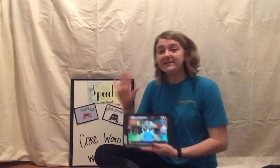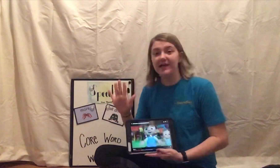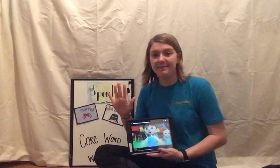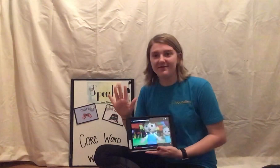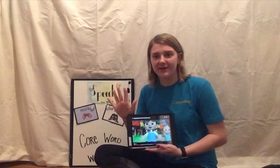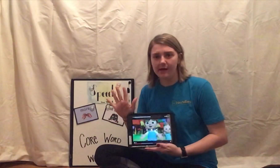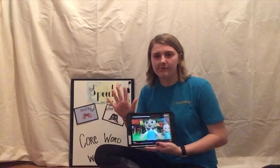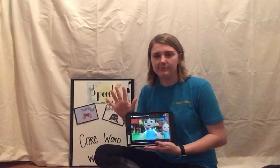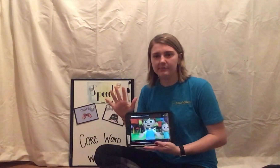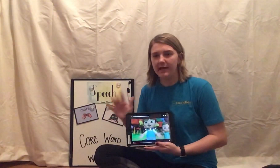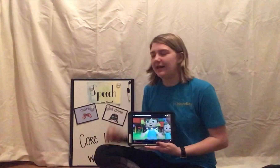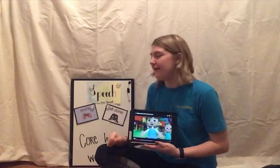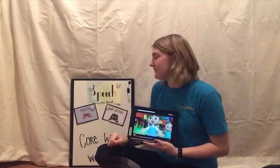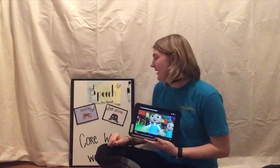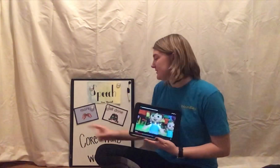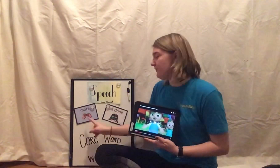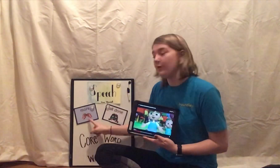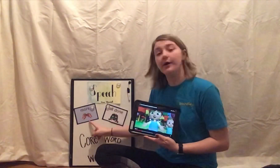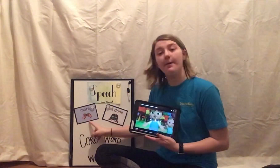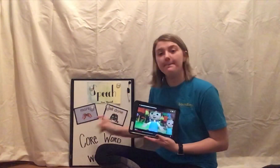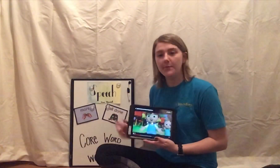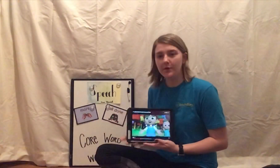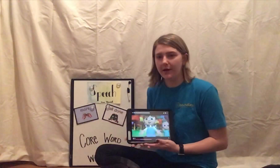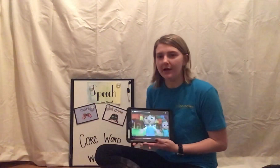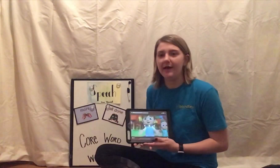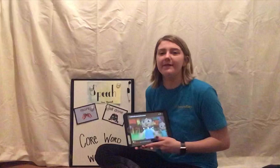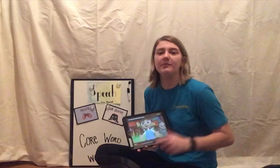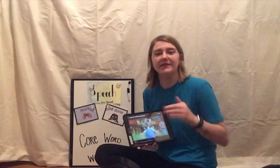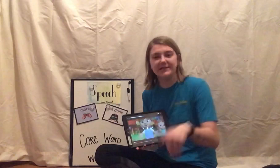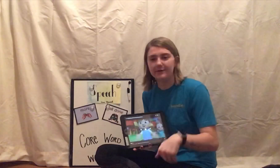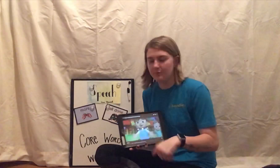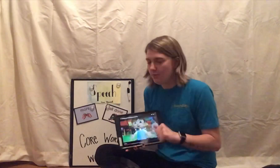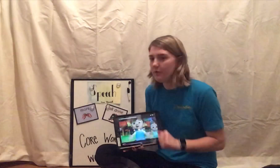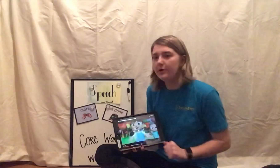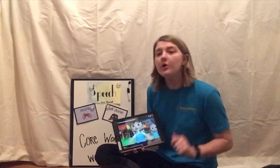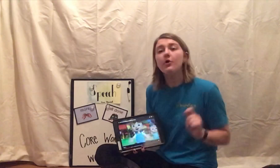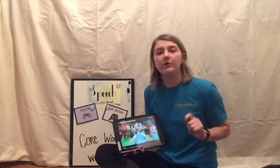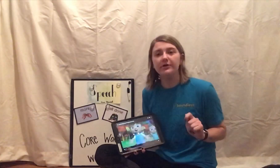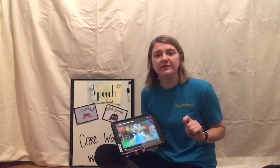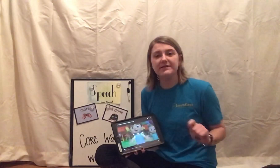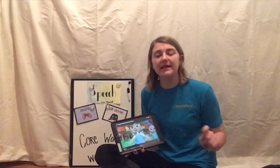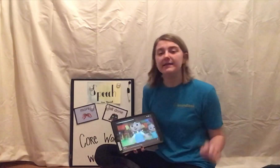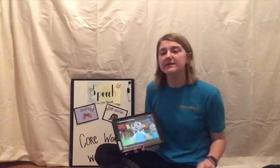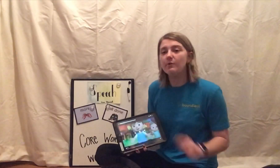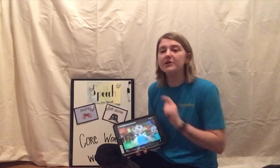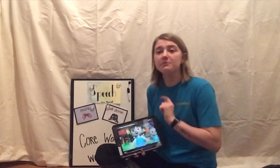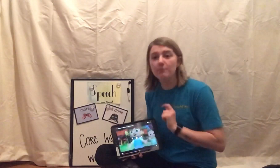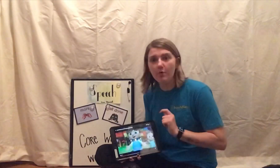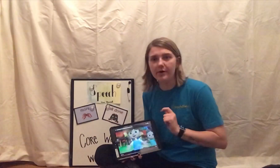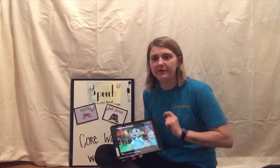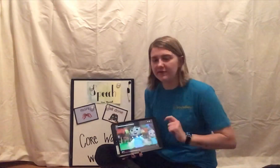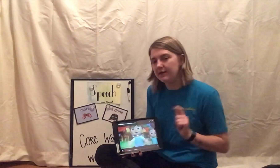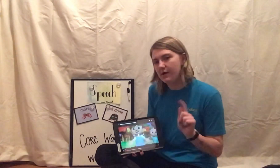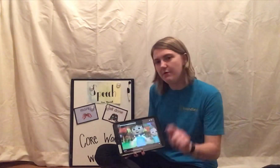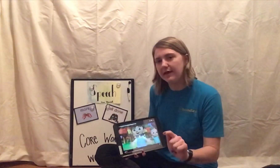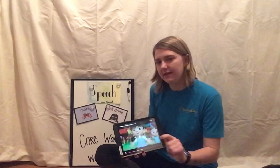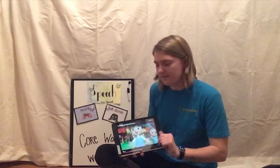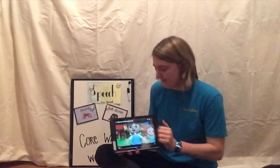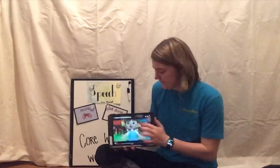stop the video and have them ask for more. And then when they tell you more, or you could say, let's watch more video and hit the button